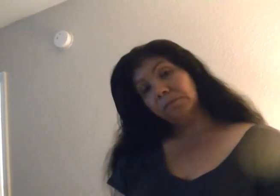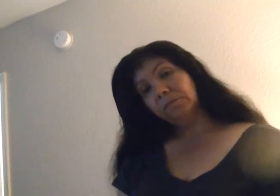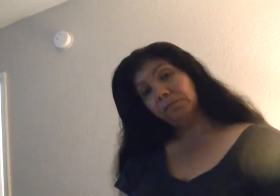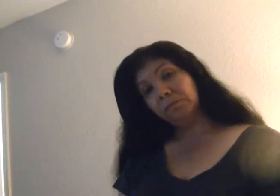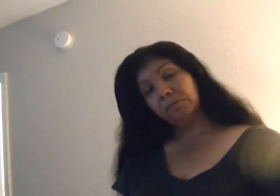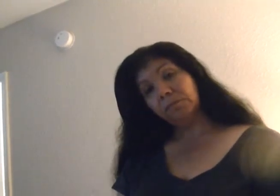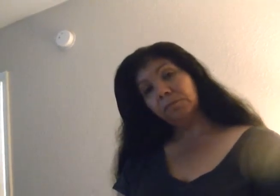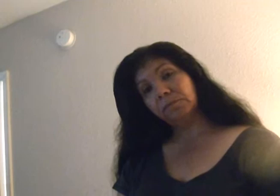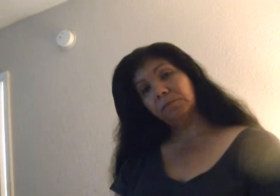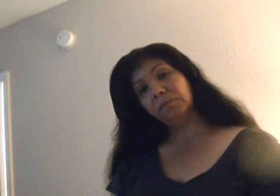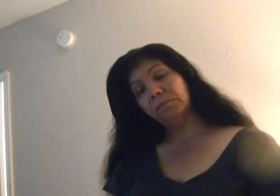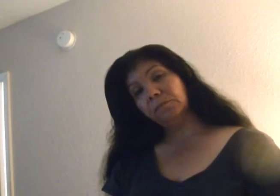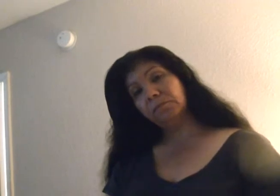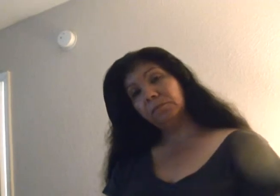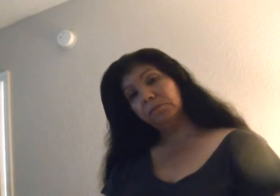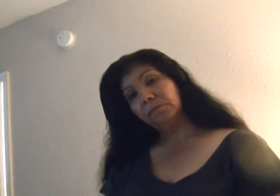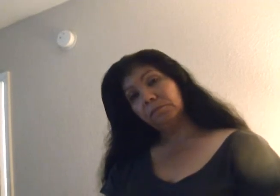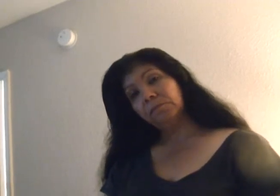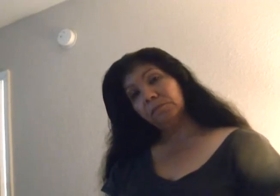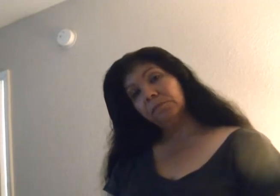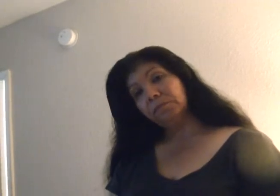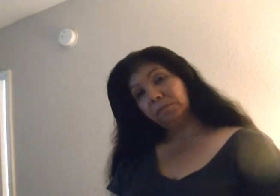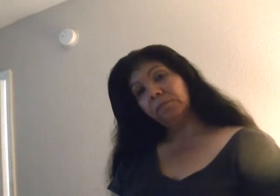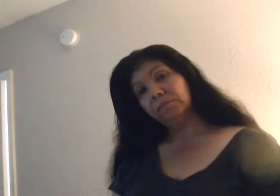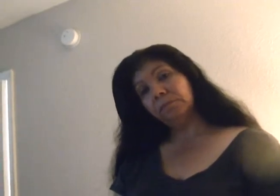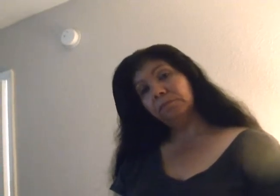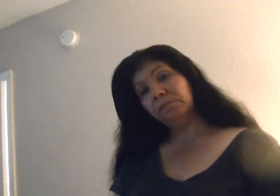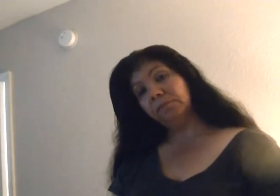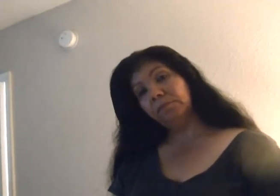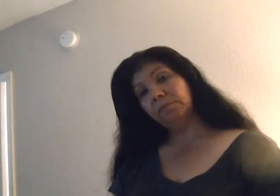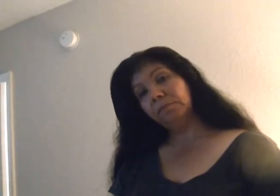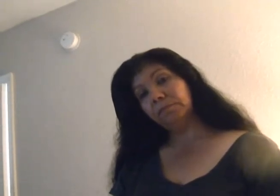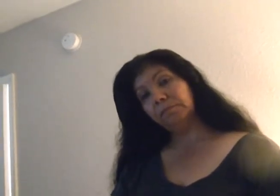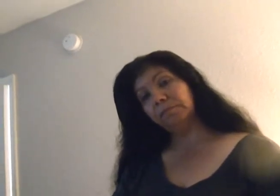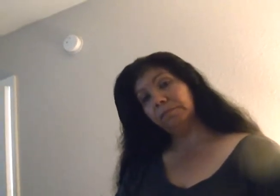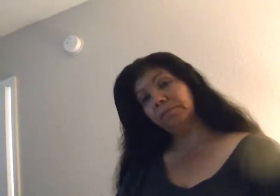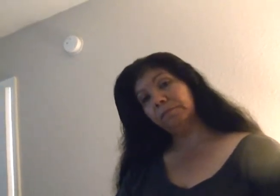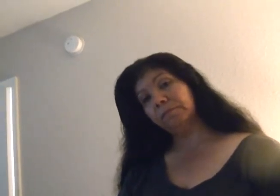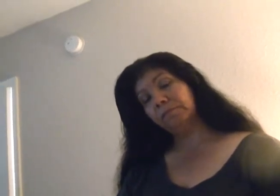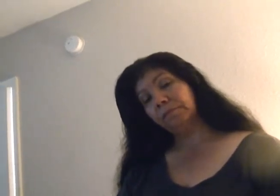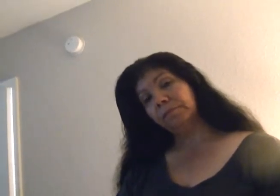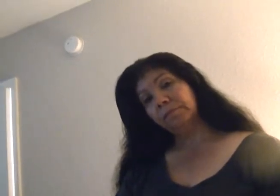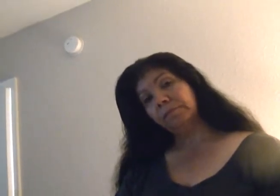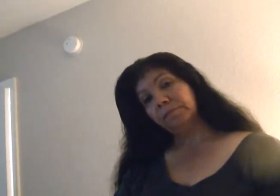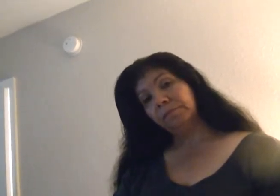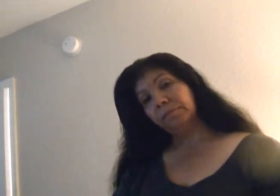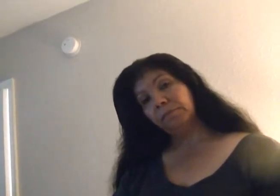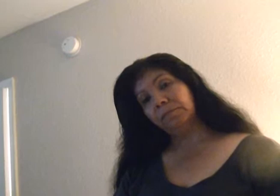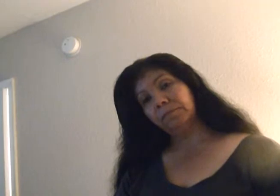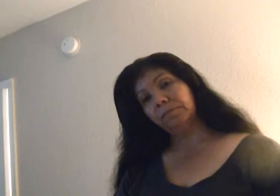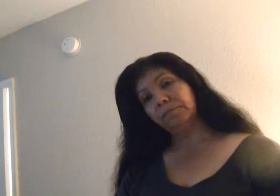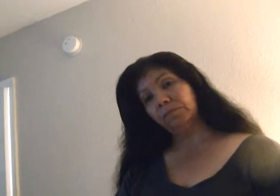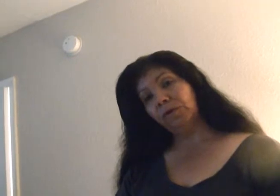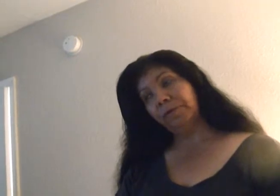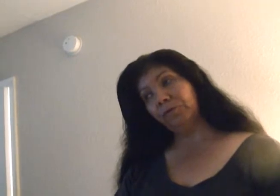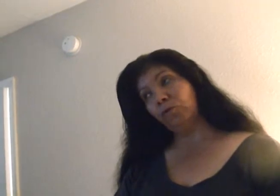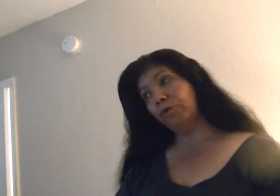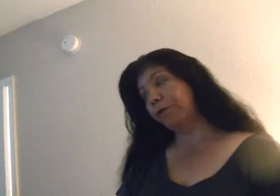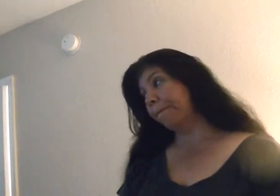spirit conscious enough to say, okay, this ain't nothing but the devil. Mm-hmm. This is confirmation that the blessing is right on the other side.